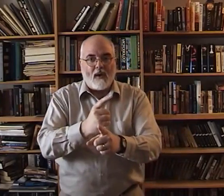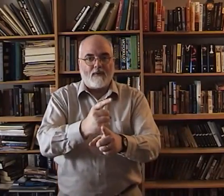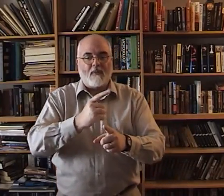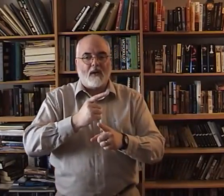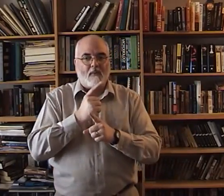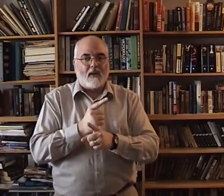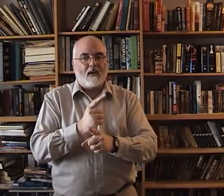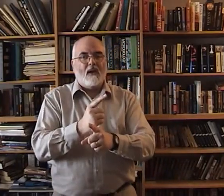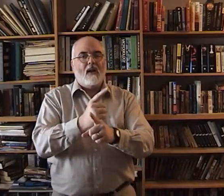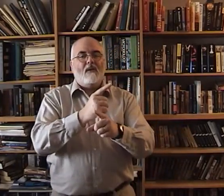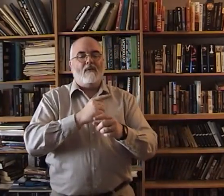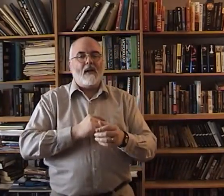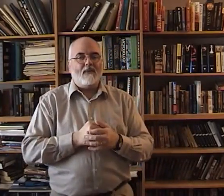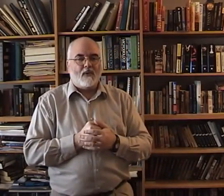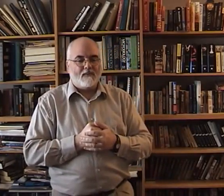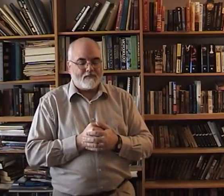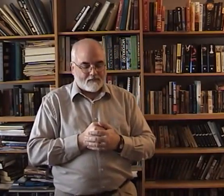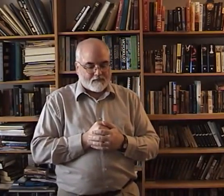from you a little bit. Faithful.